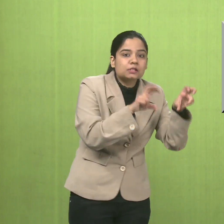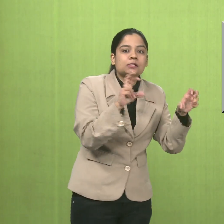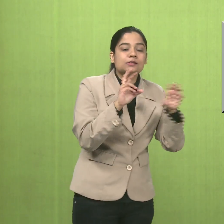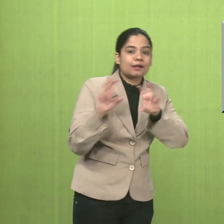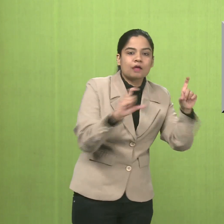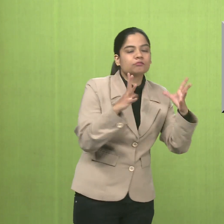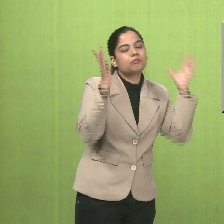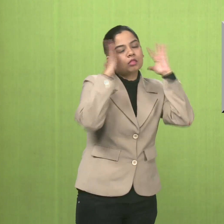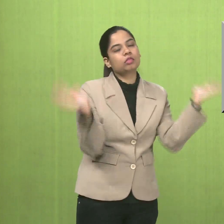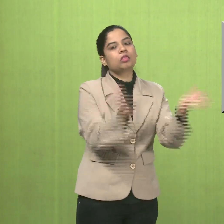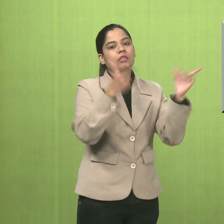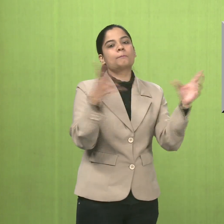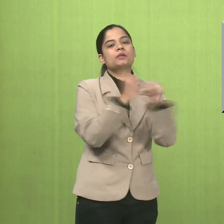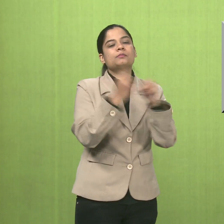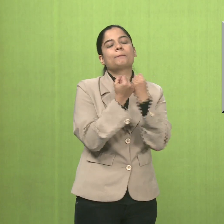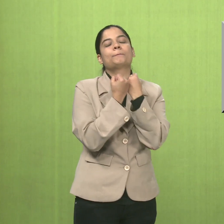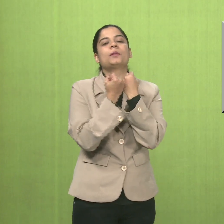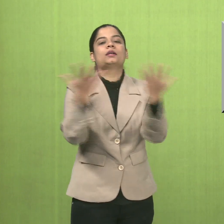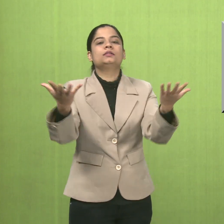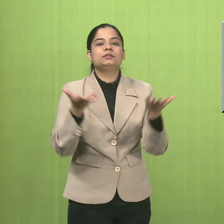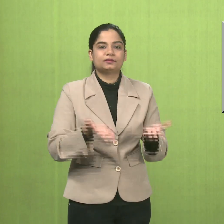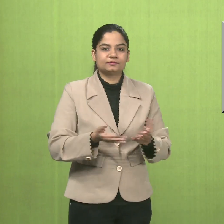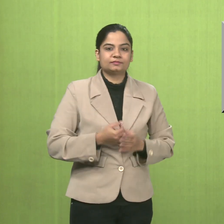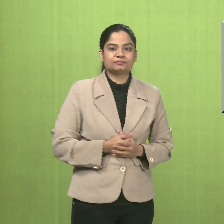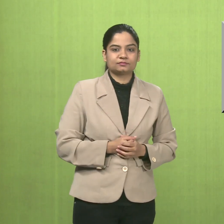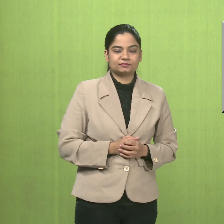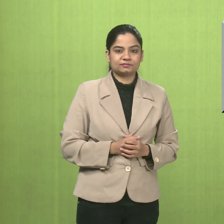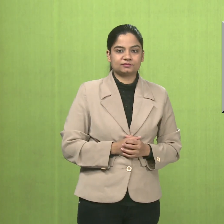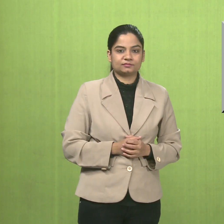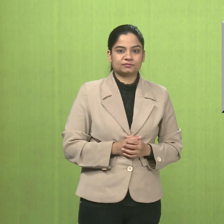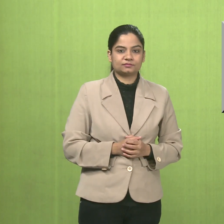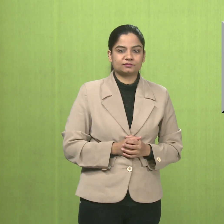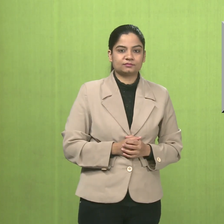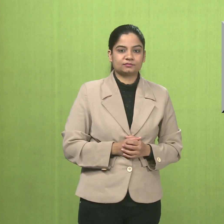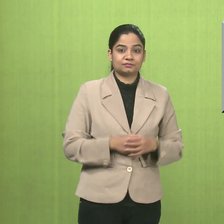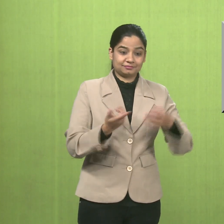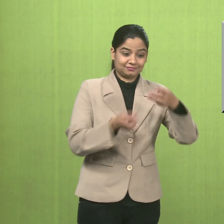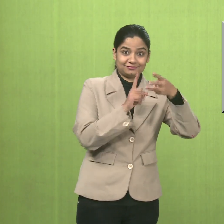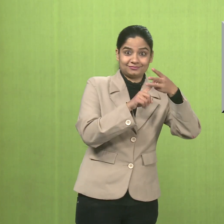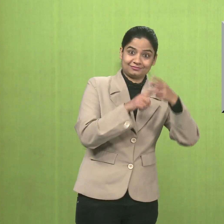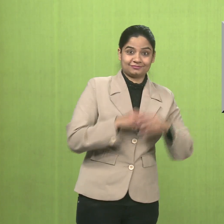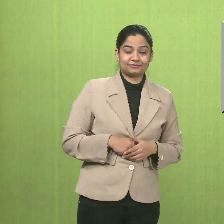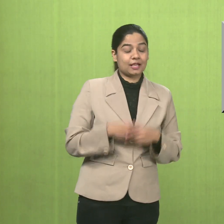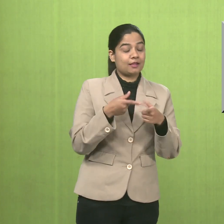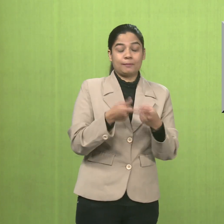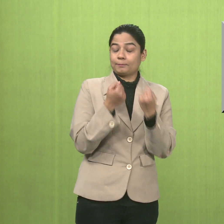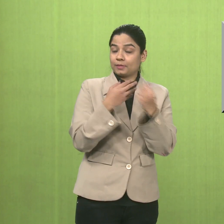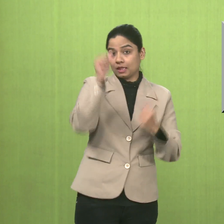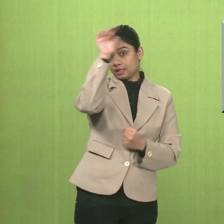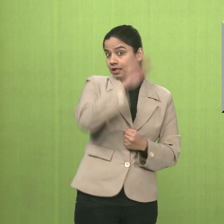The family does not take care at that moment, and that's because of that such crimes happen. Third one is a